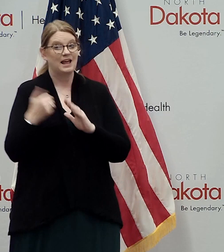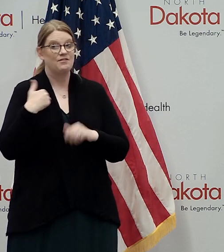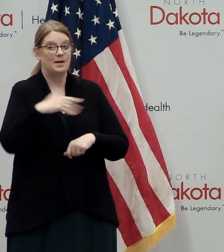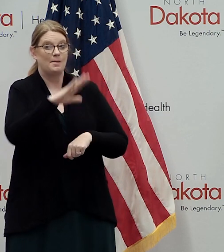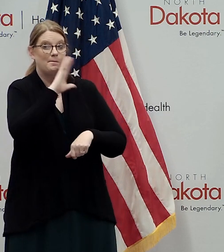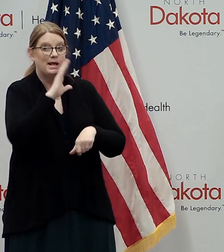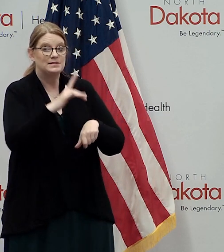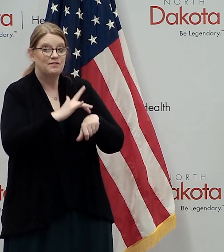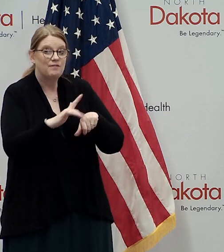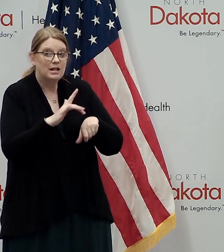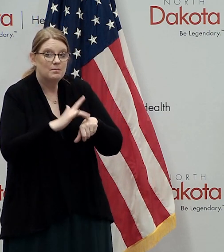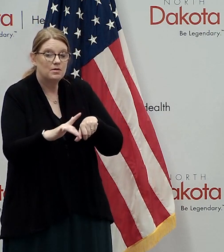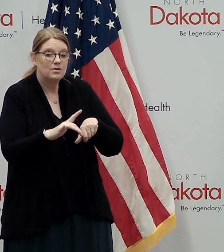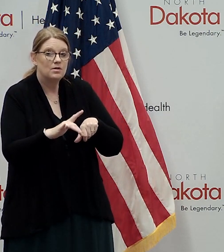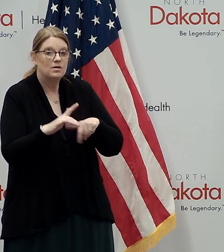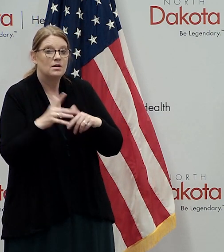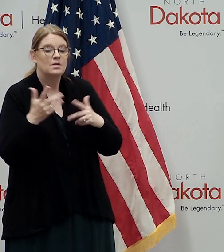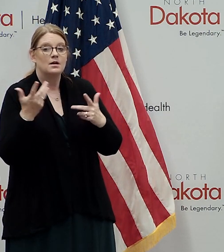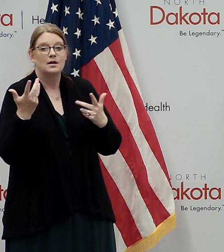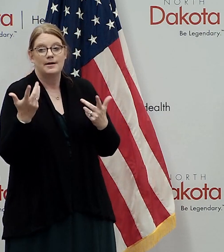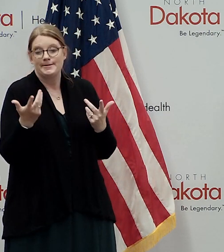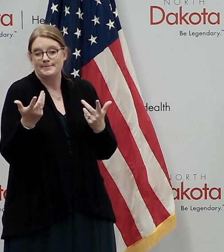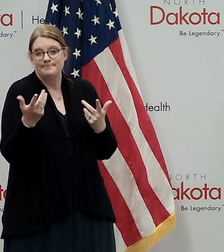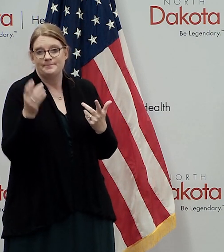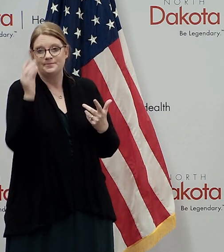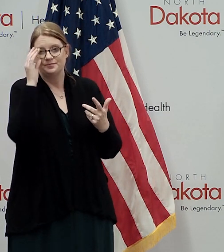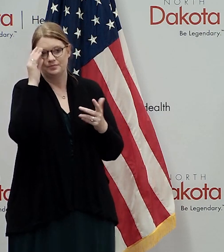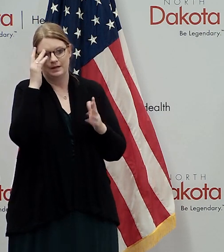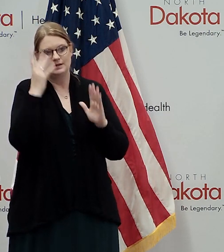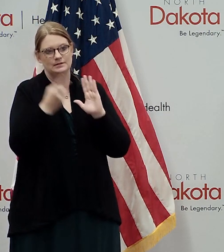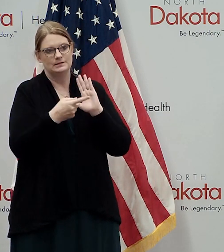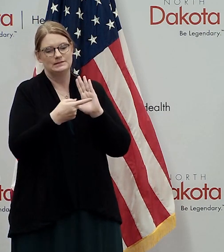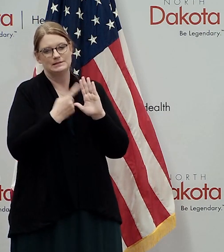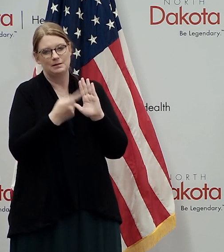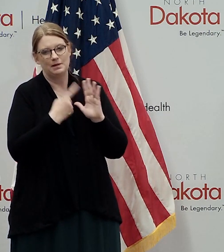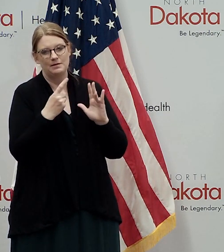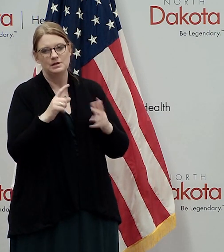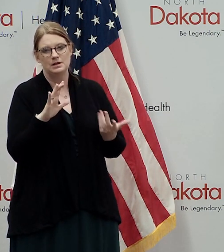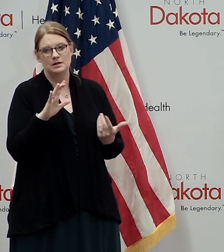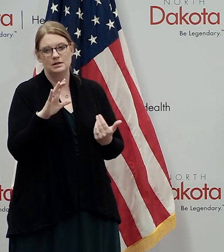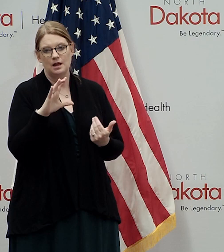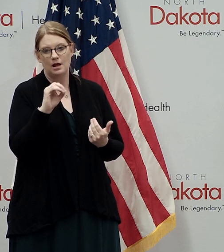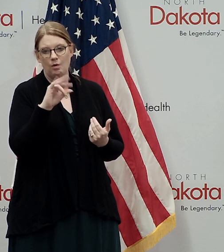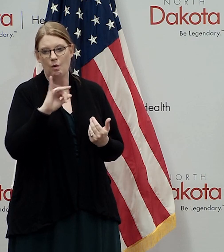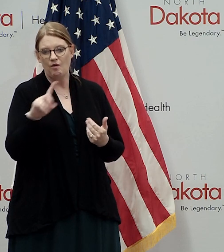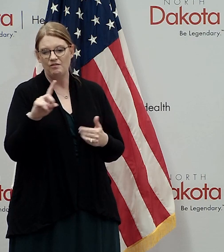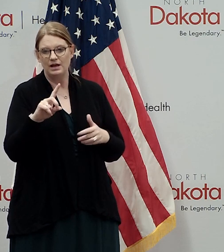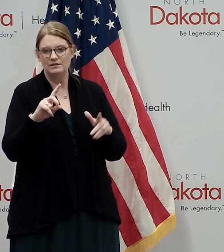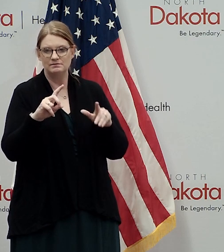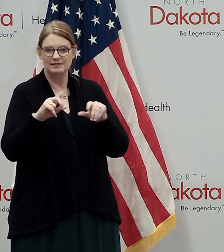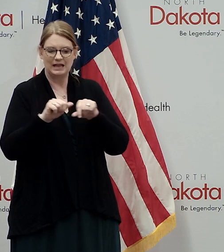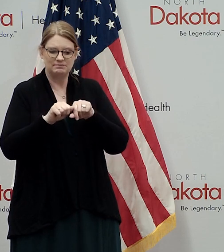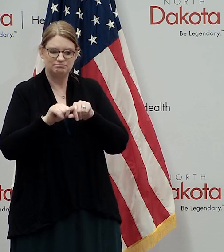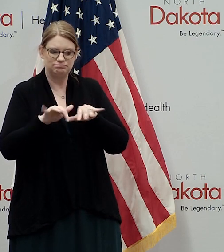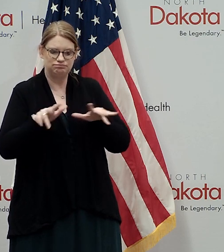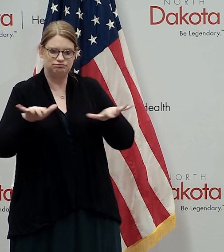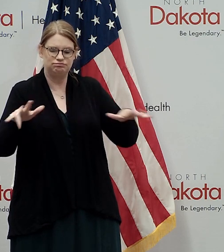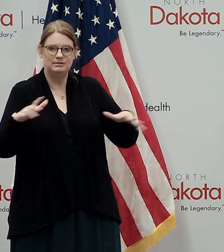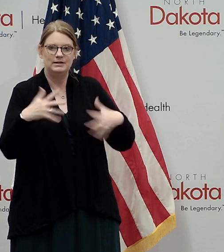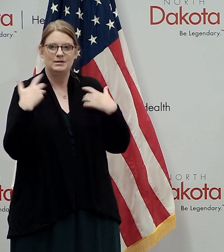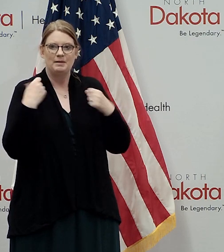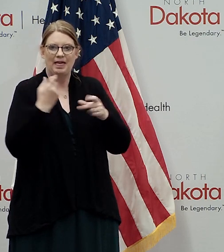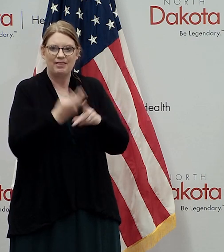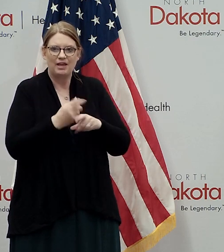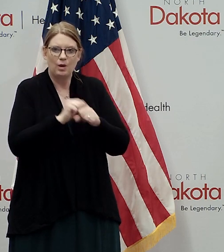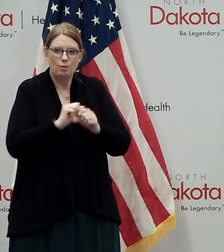because of sometimes the COVID spreading among healthcare workers, and when there was